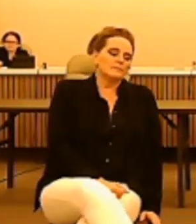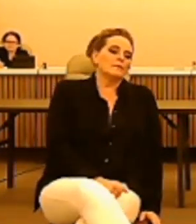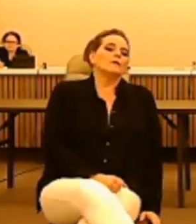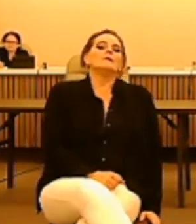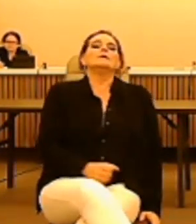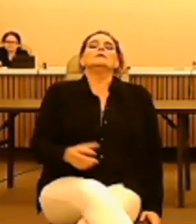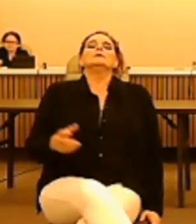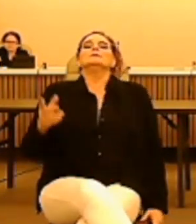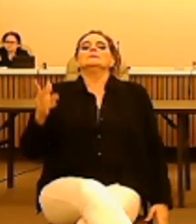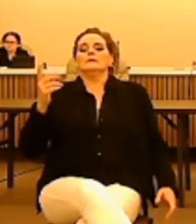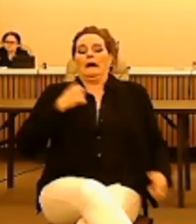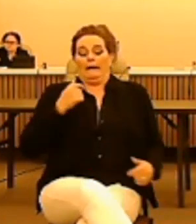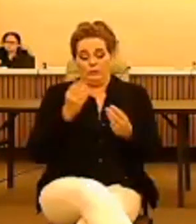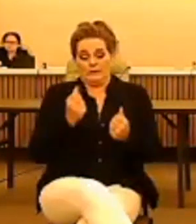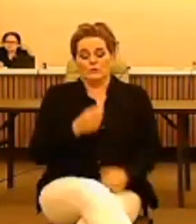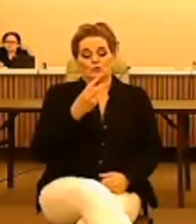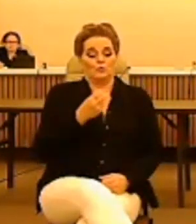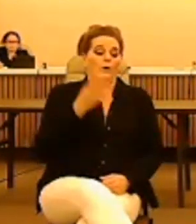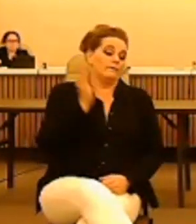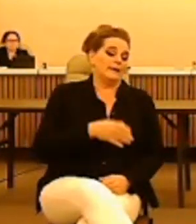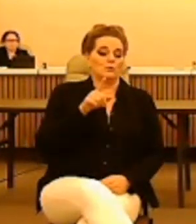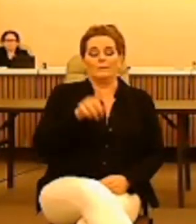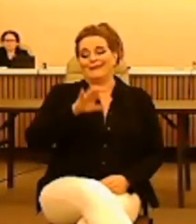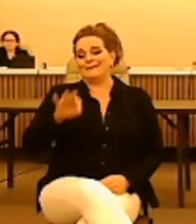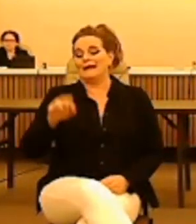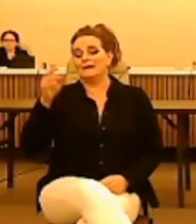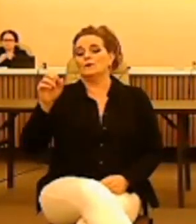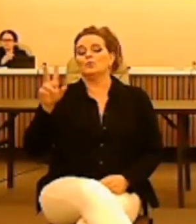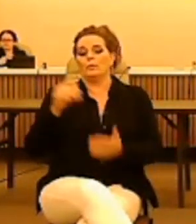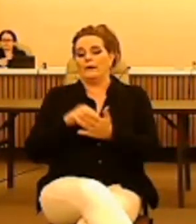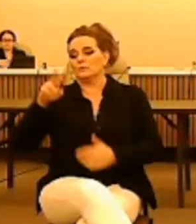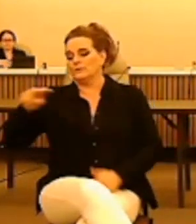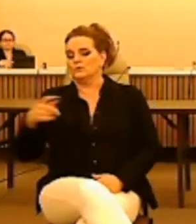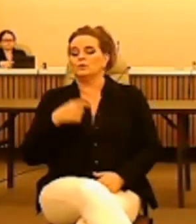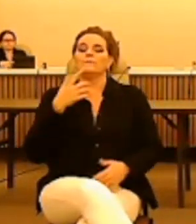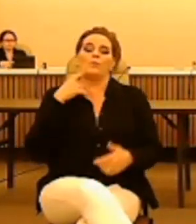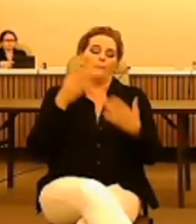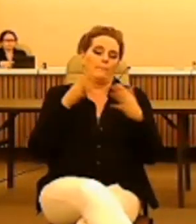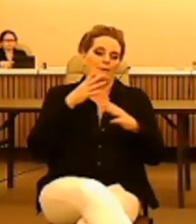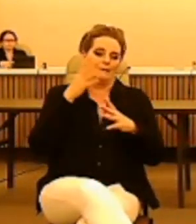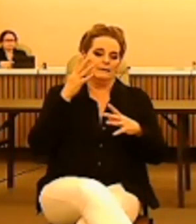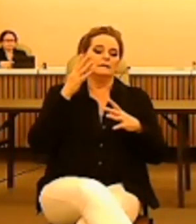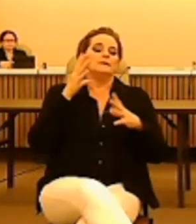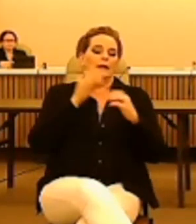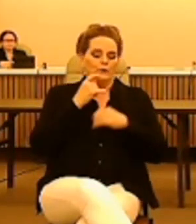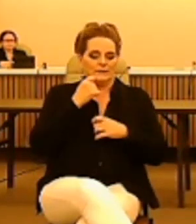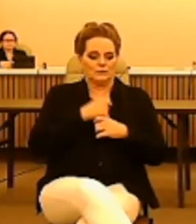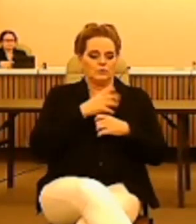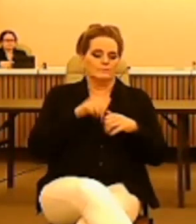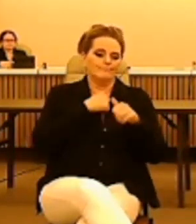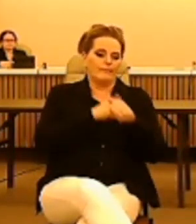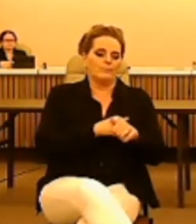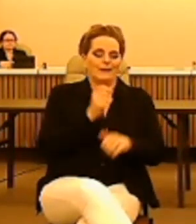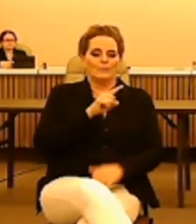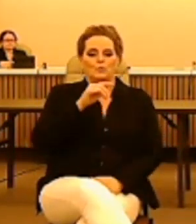Fellow board members, I have resolution 12-199, 2022 to call for a public hearing to update the zoning code with respect